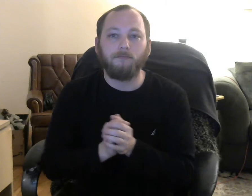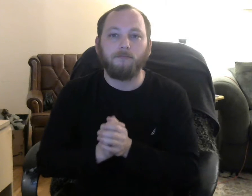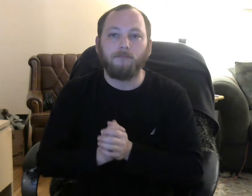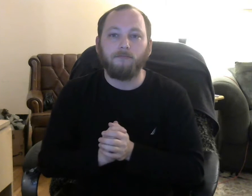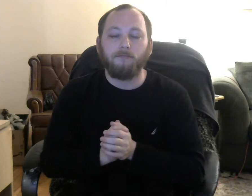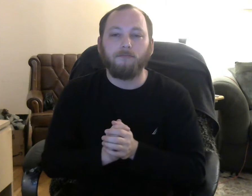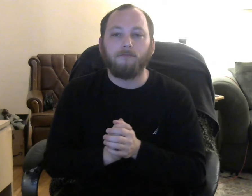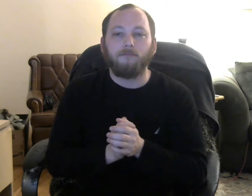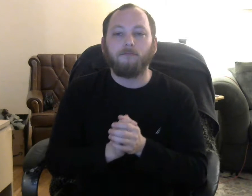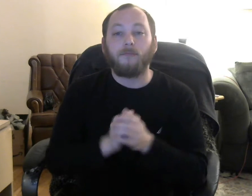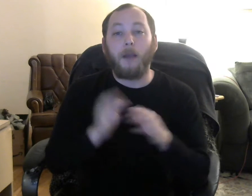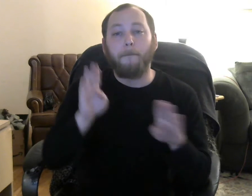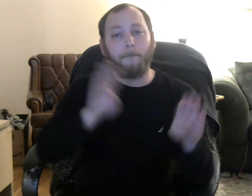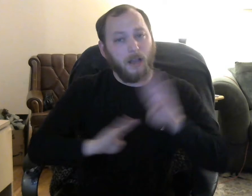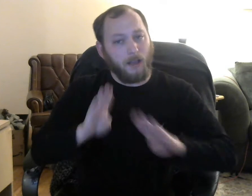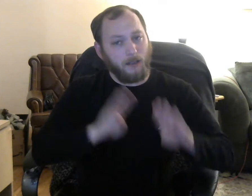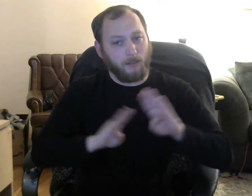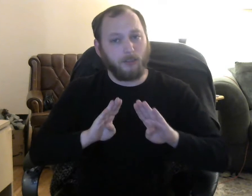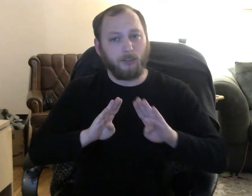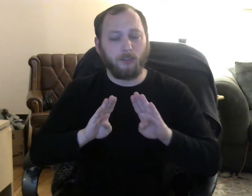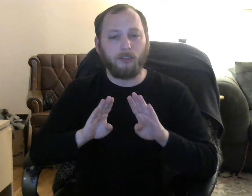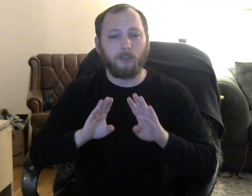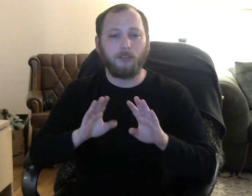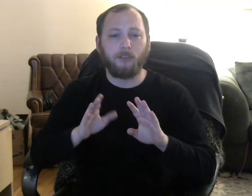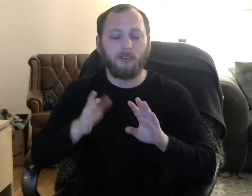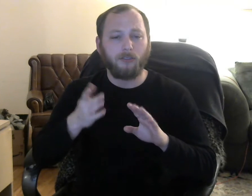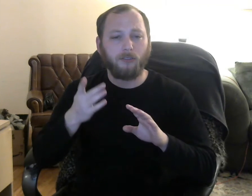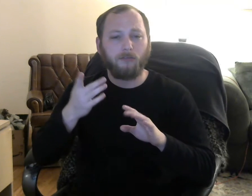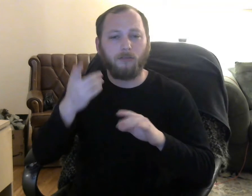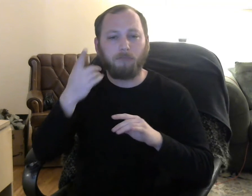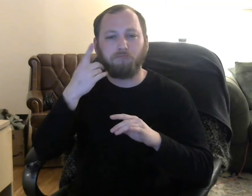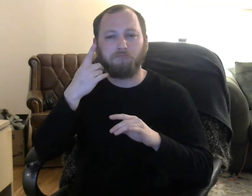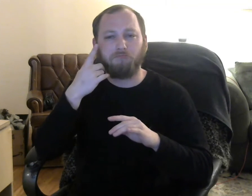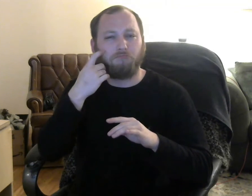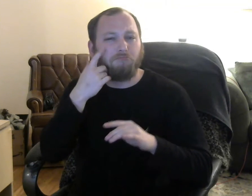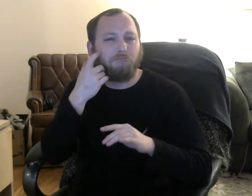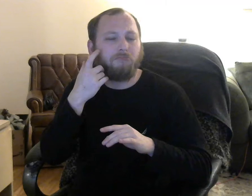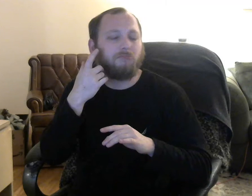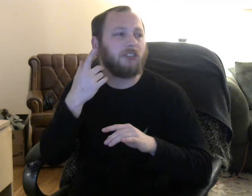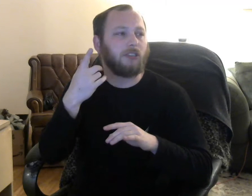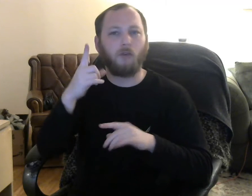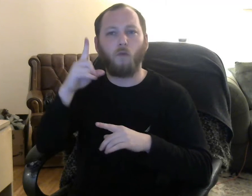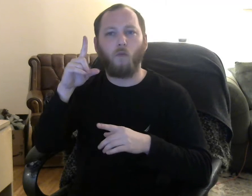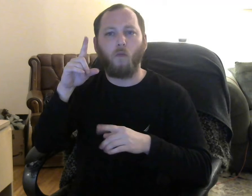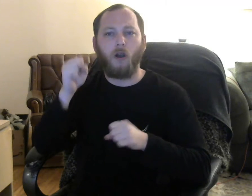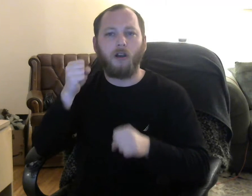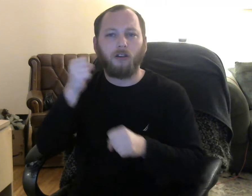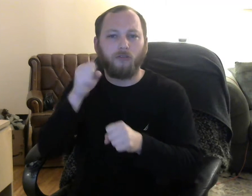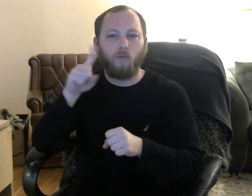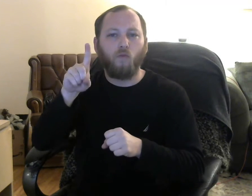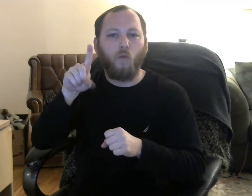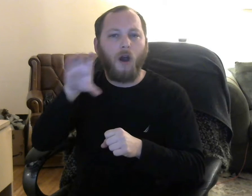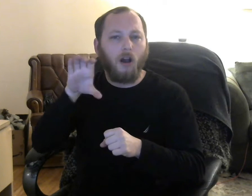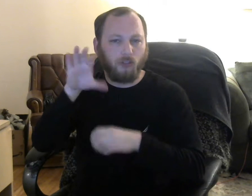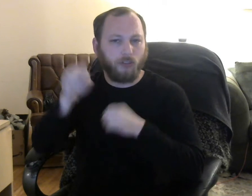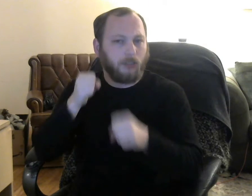And biology is one where, frankly, even in the last 100 years, we're just starting to scratch the surface of understanding it. But what's really exciting